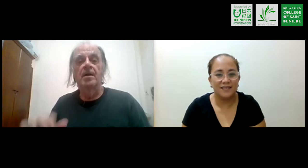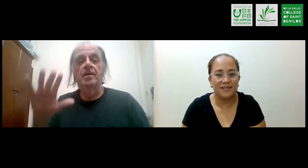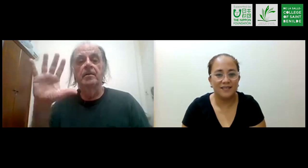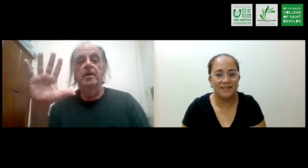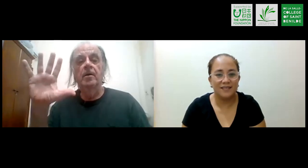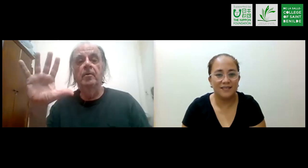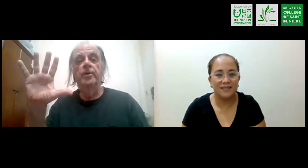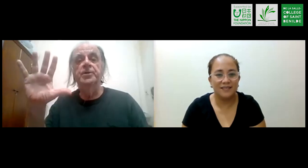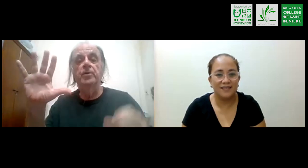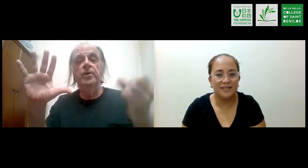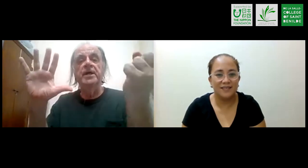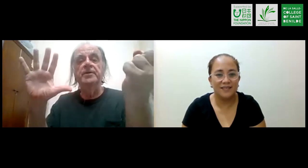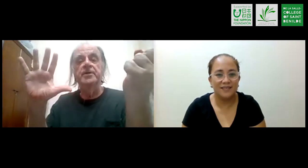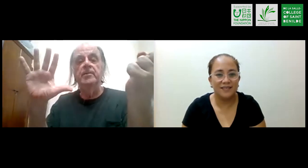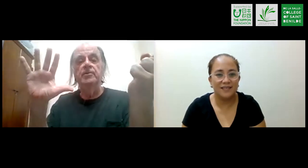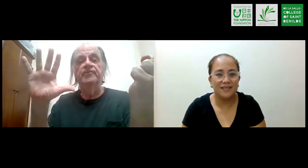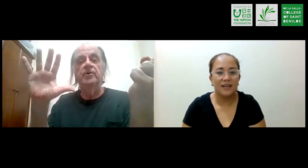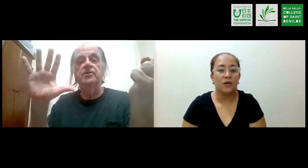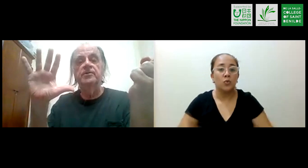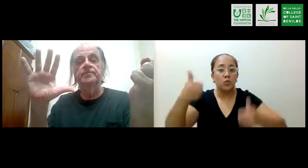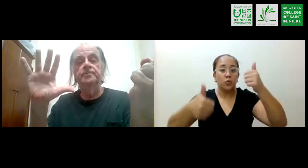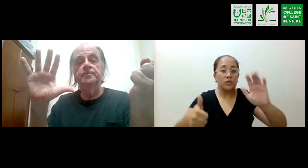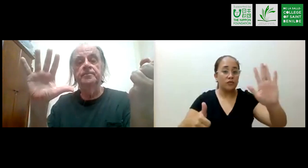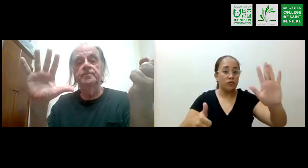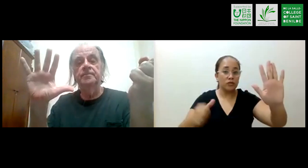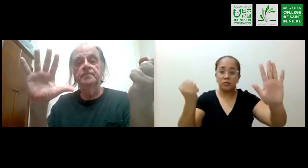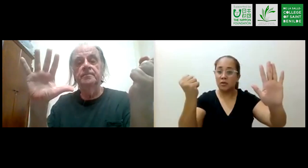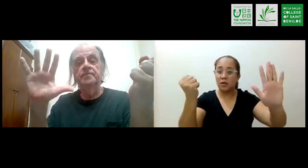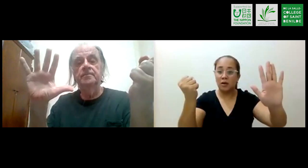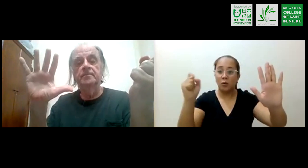So who's talking? Which handshake goes first?